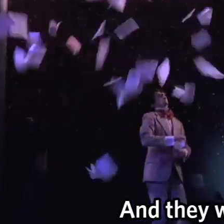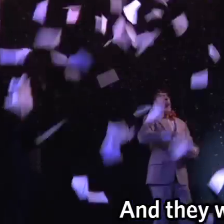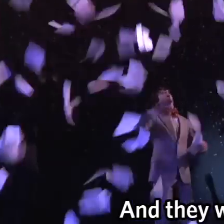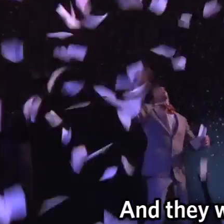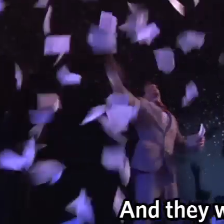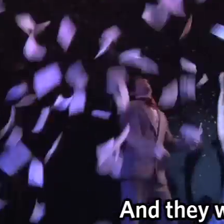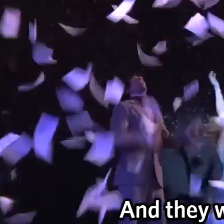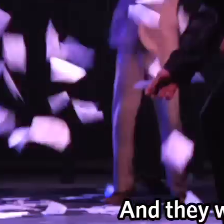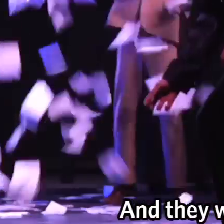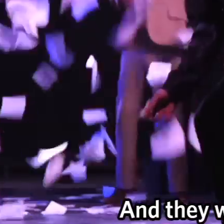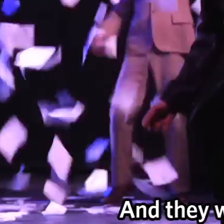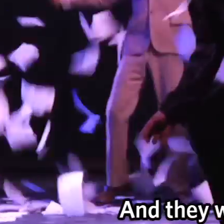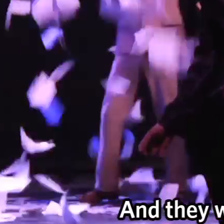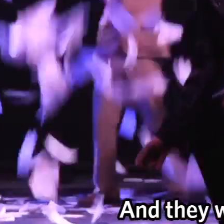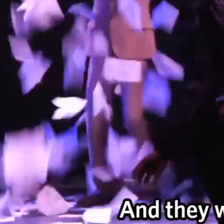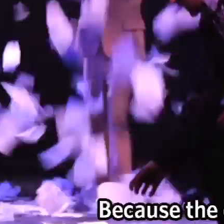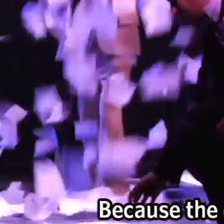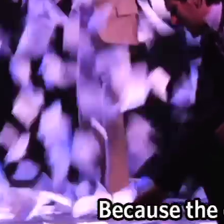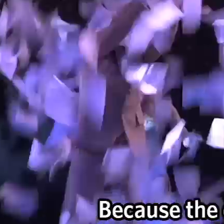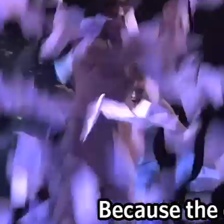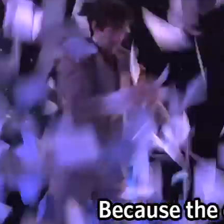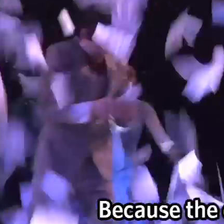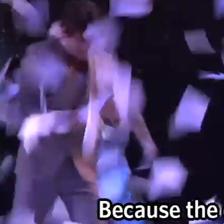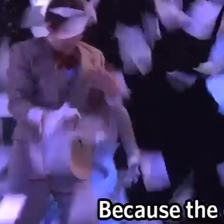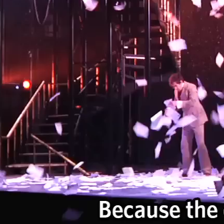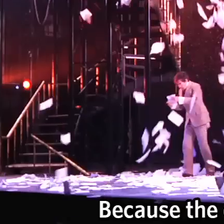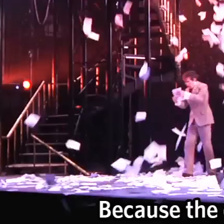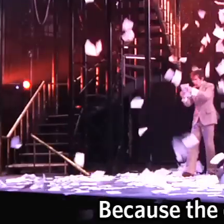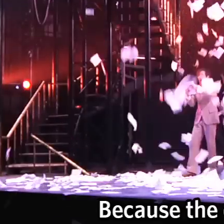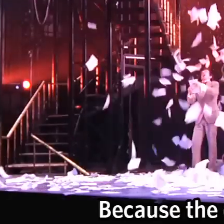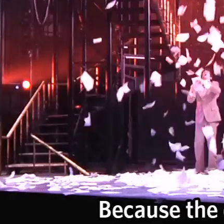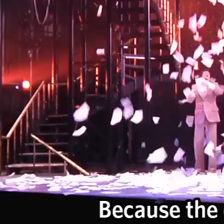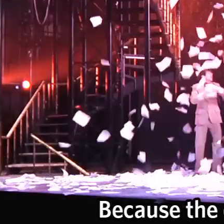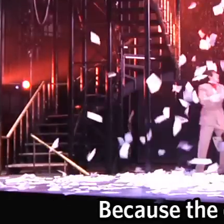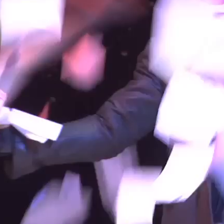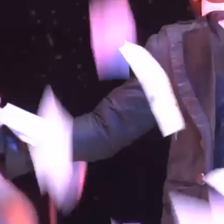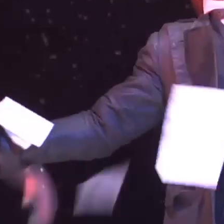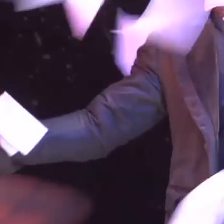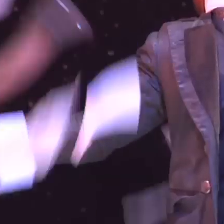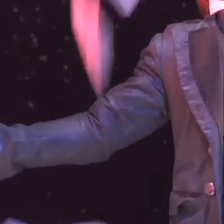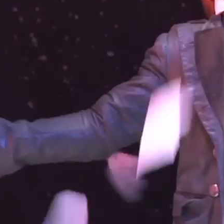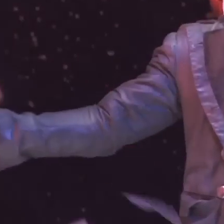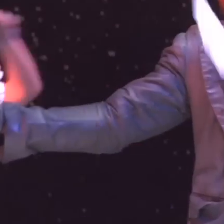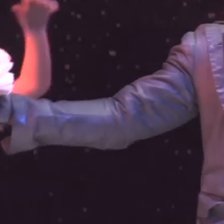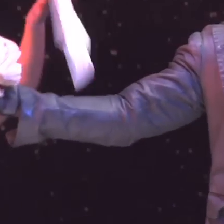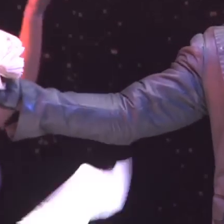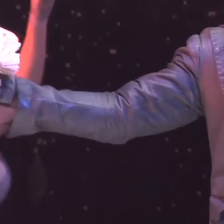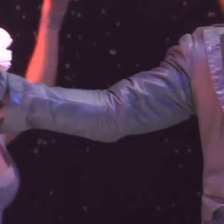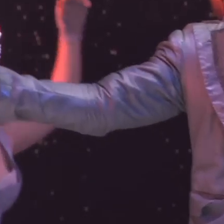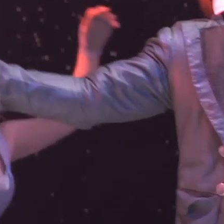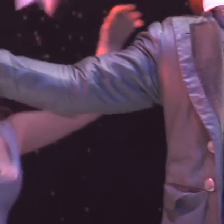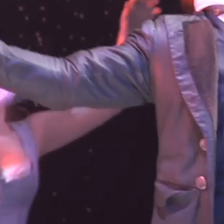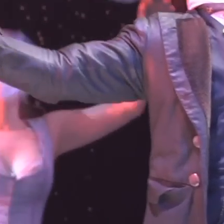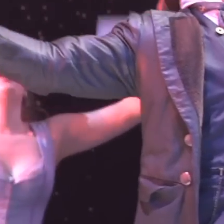saying that it's easier in some ways for them because the emotional content is not just being carried by the text. At